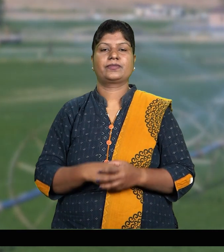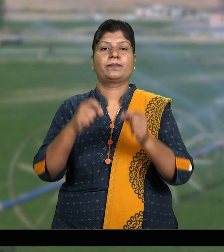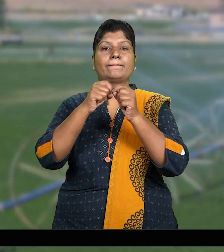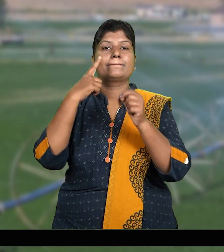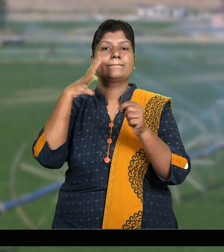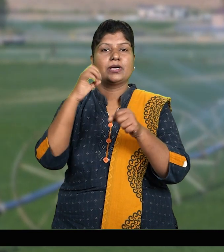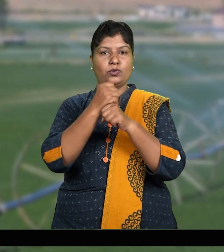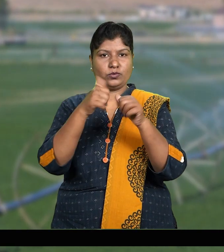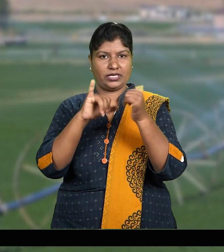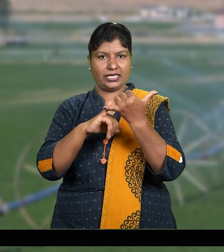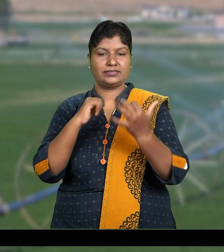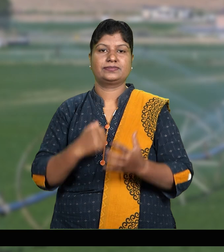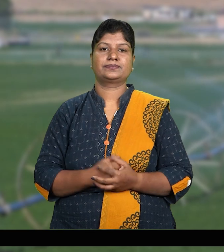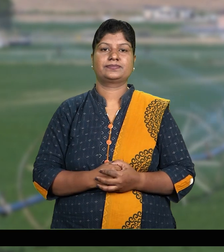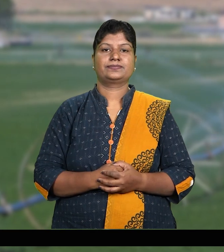biogas,